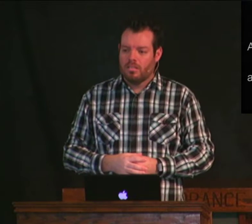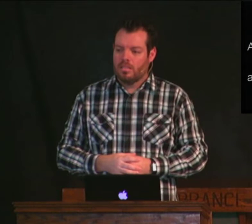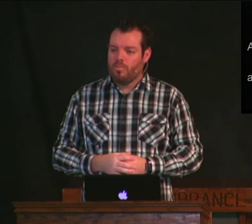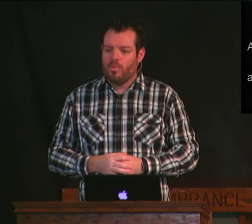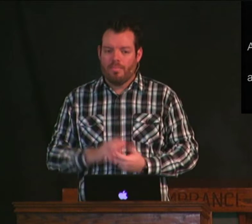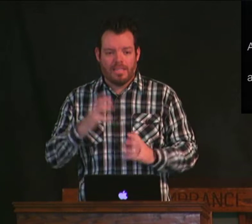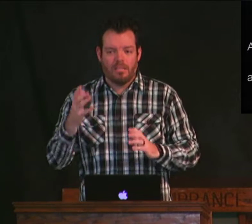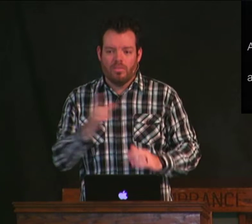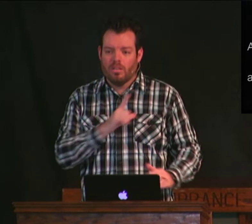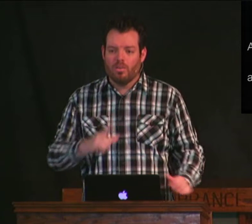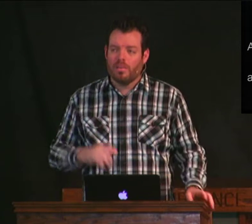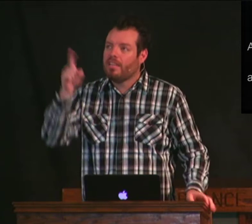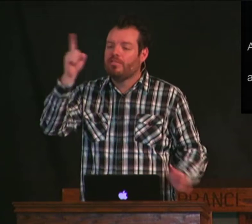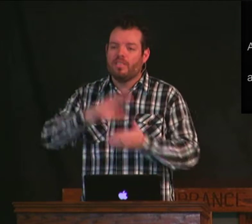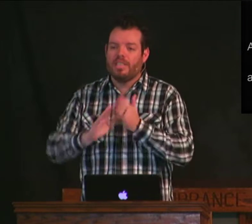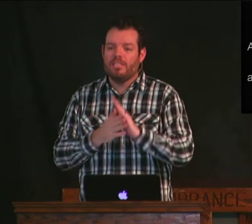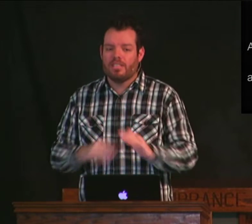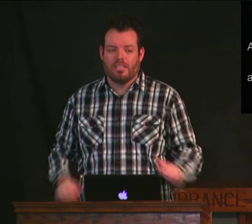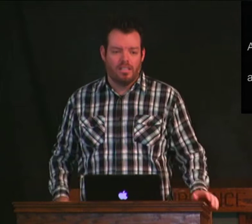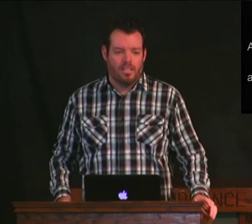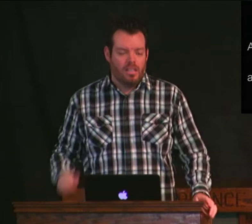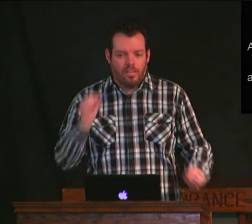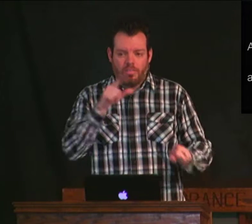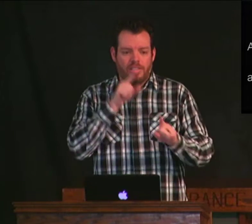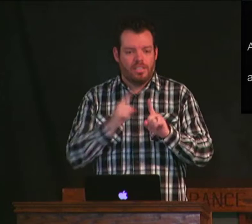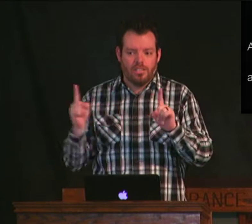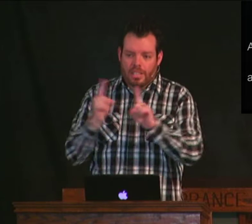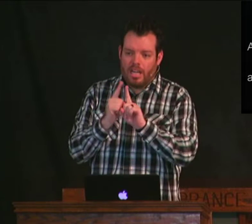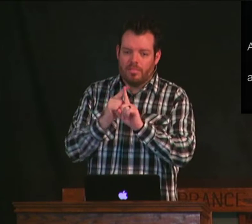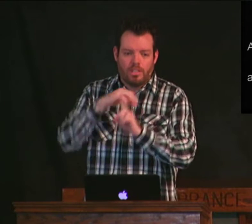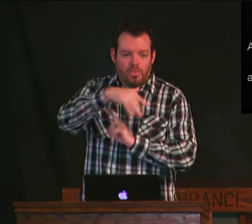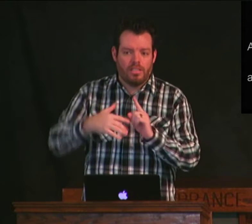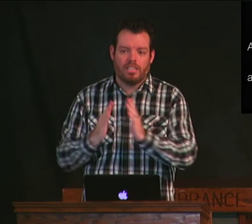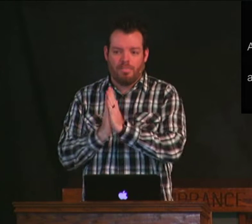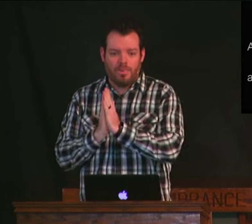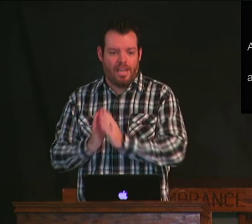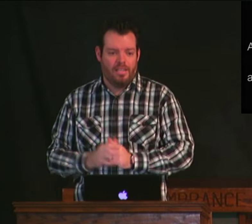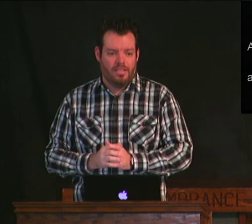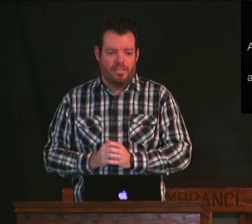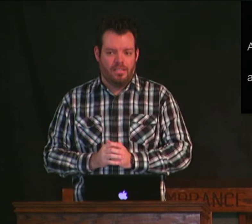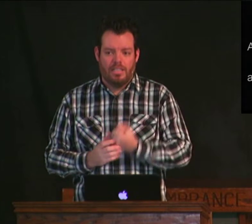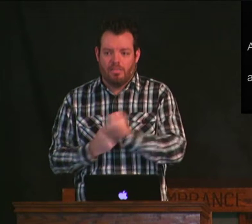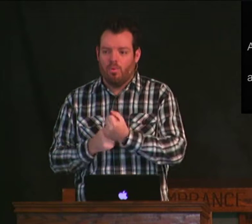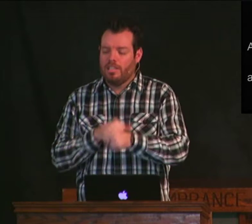Say, when we mess up with the Lord, we ask for forgiveness. If our brothers and sisters to come and surround us and pray and support each